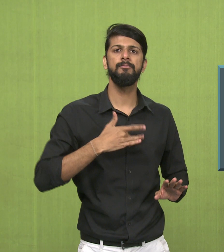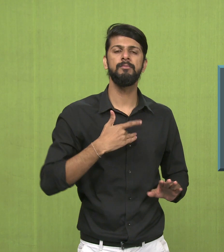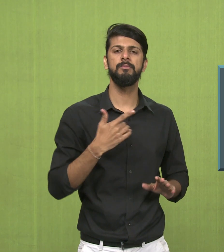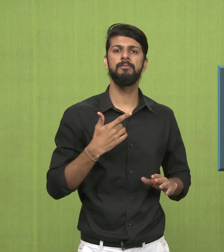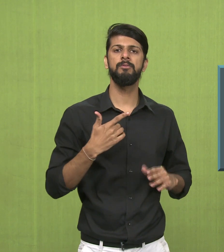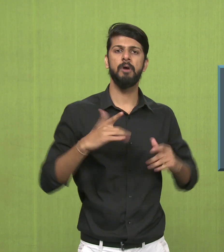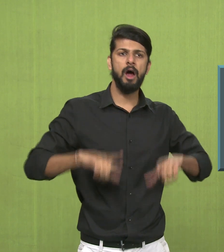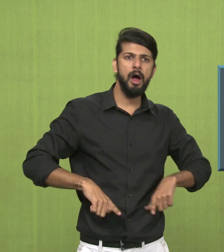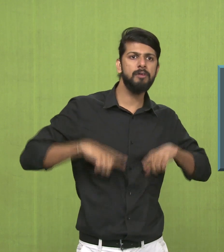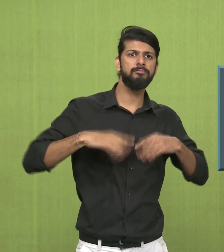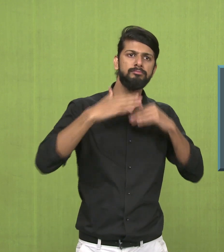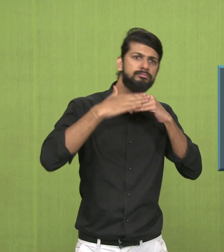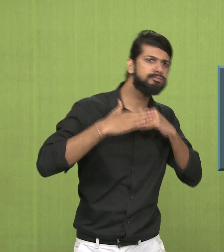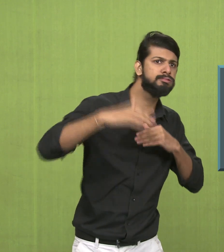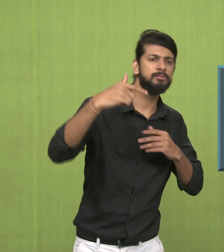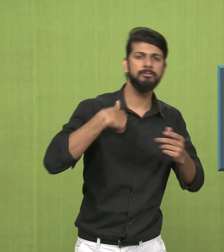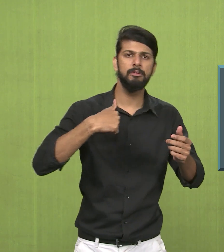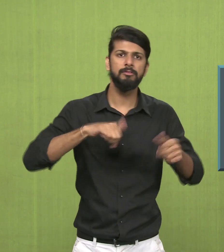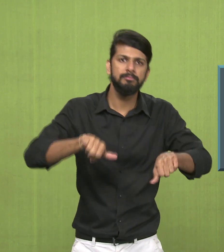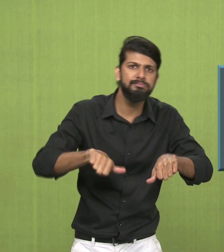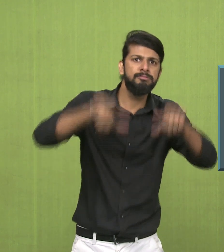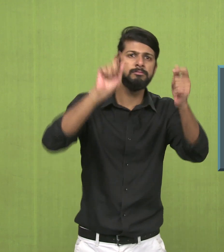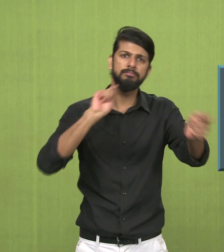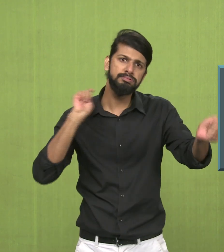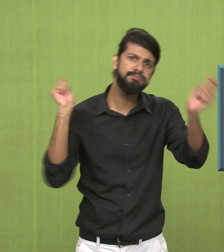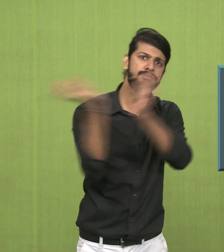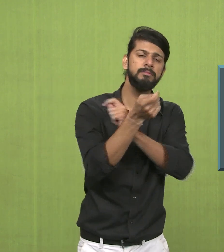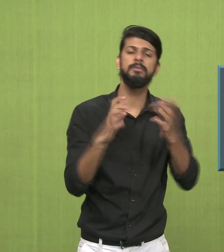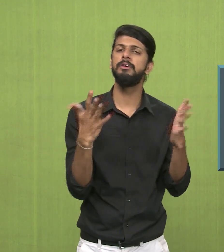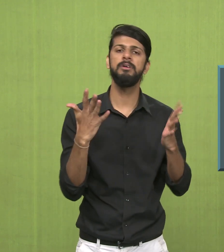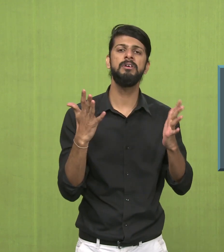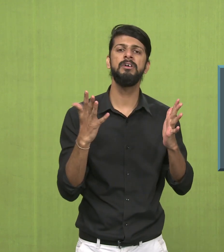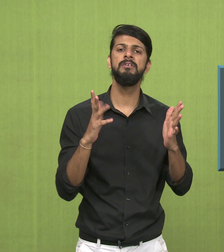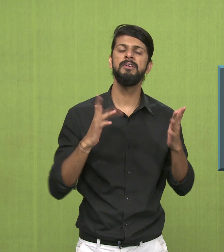a destiny, a life which they cannot change.